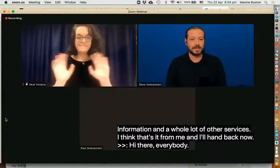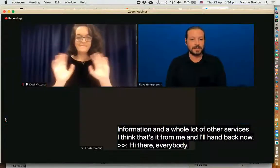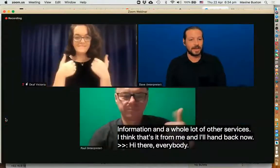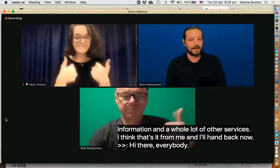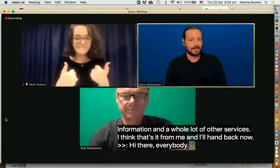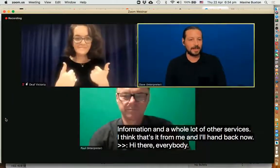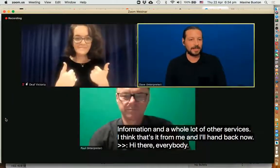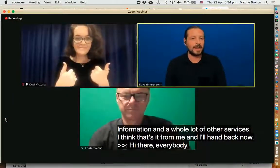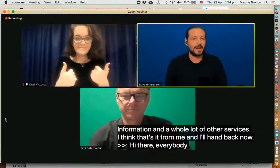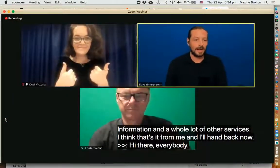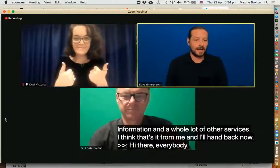Side of things.